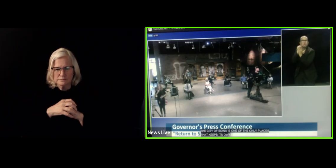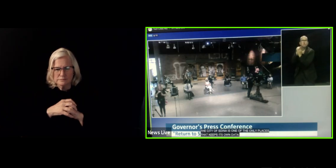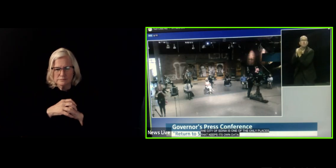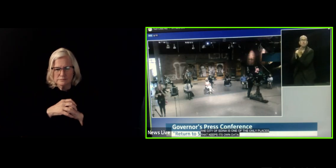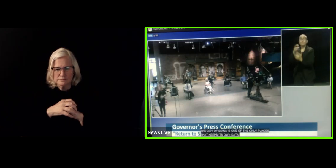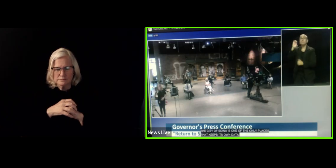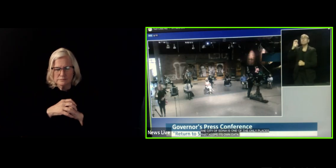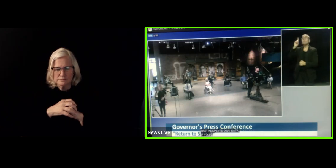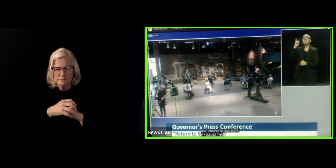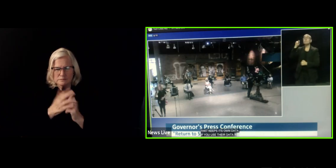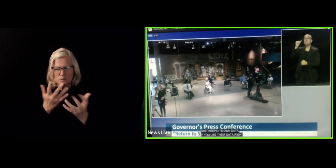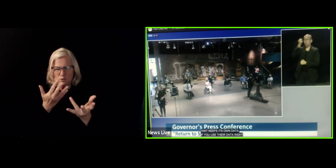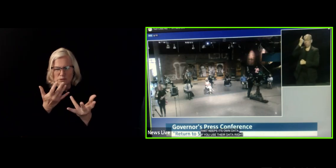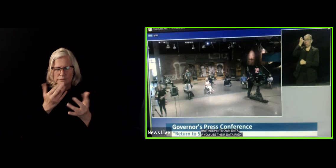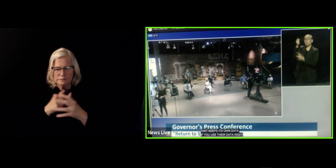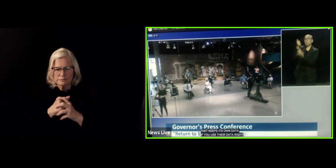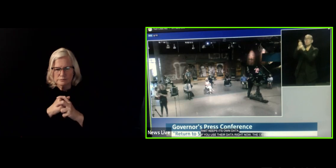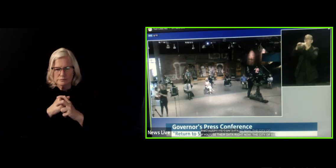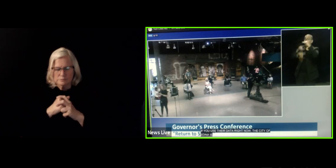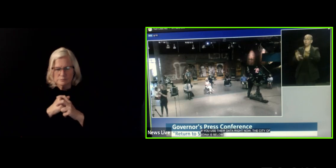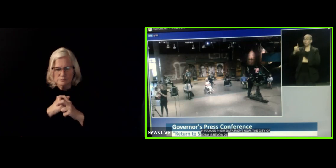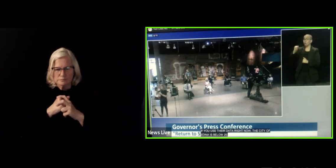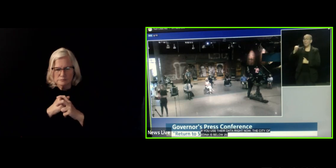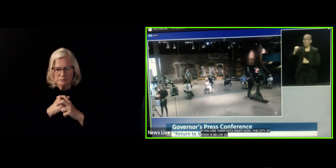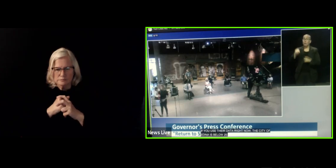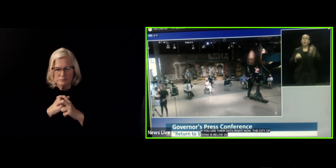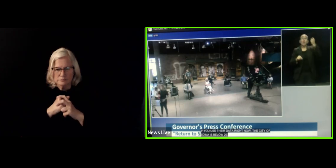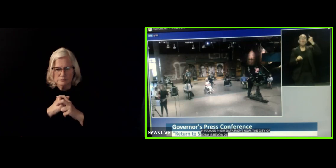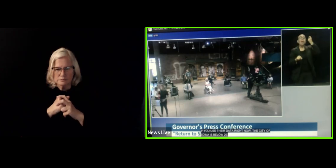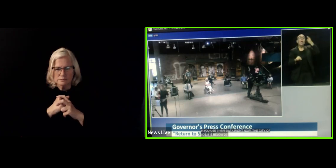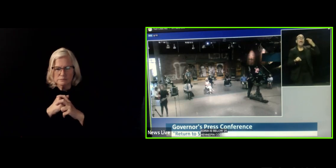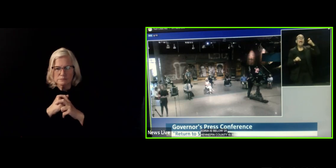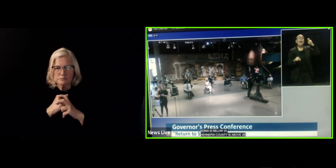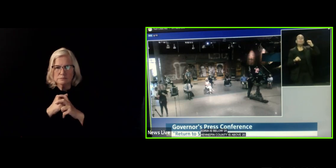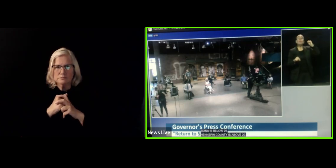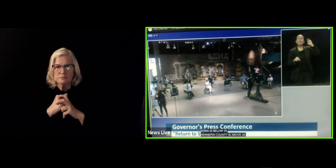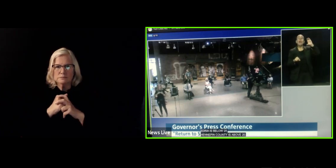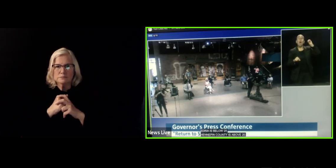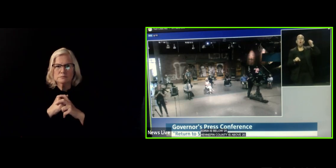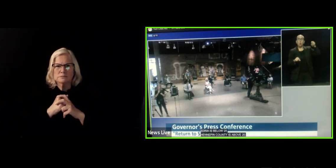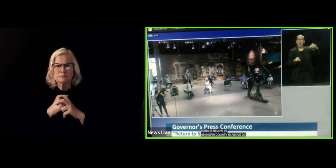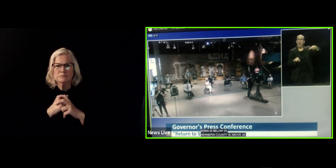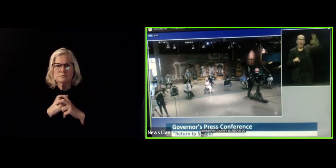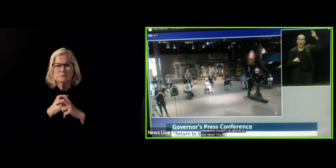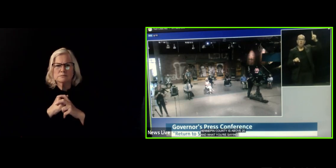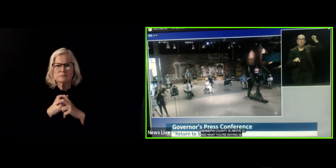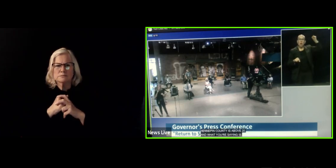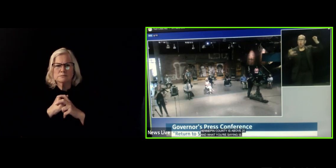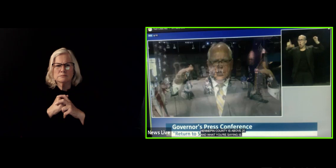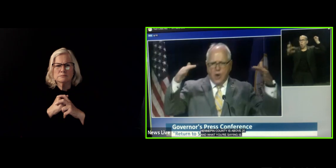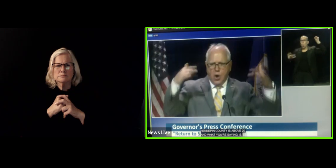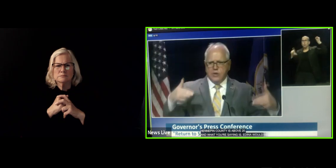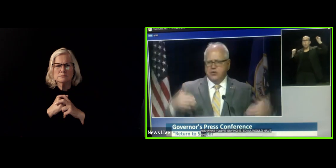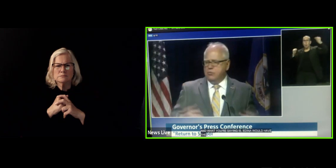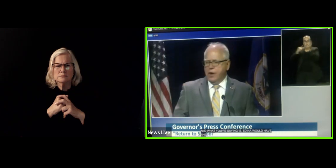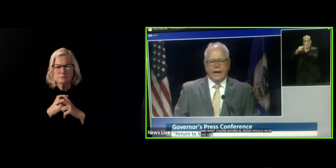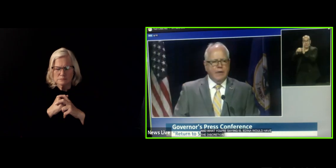Hennepin County is above 20. And what you're saying is Edina would have the discretion to go against what the county numbers are. So, yes, they can